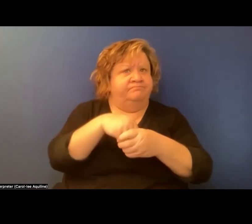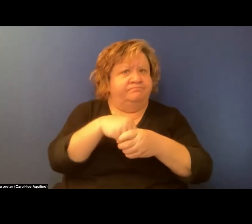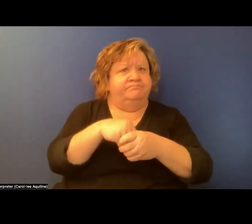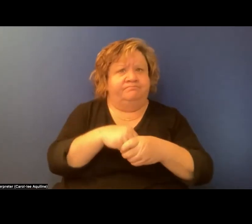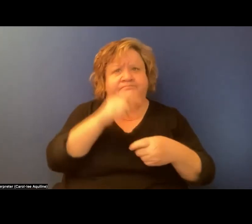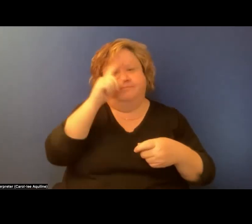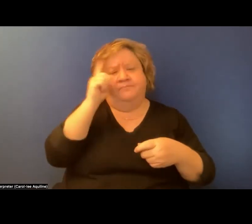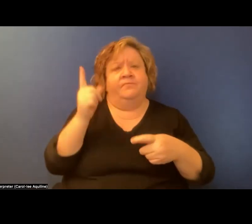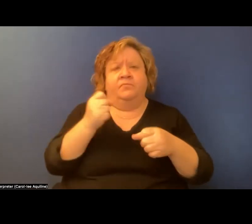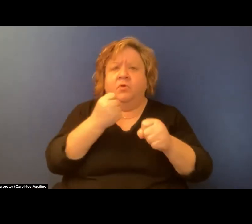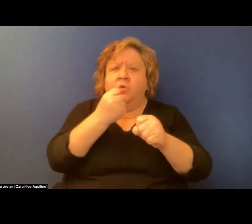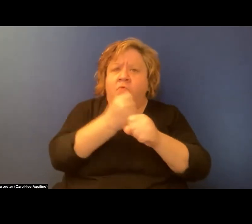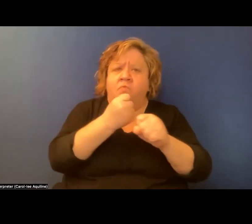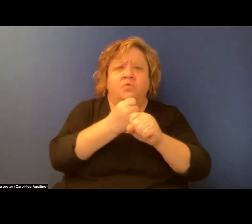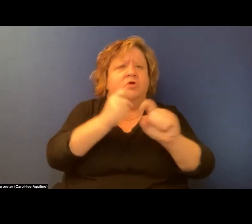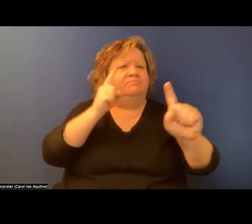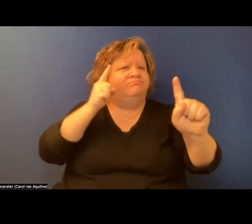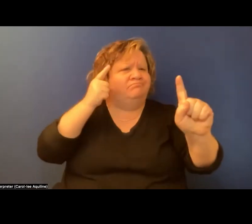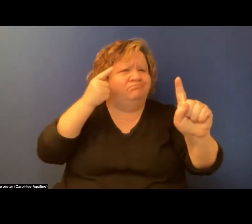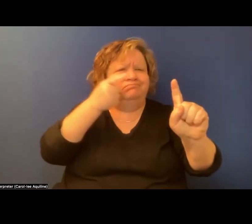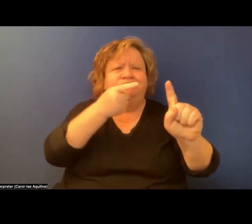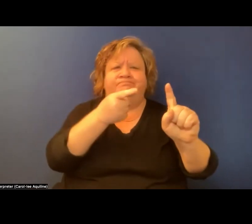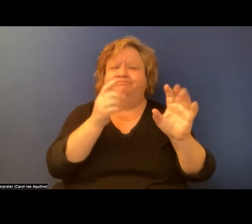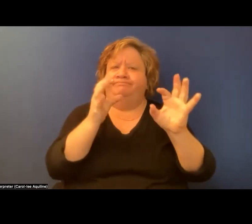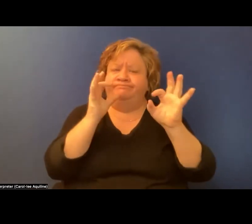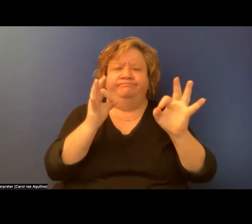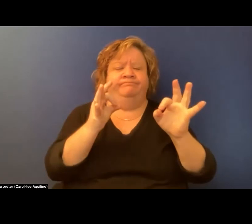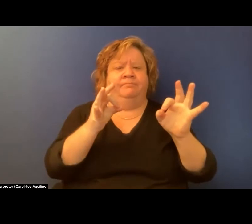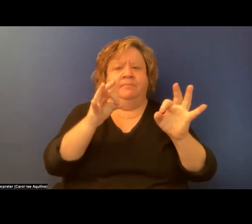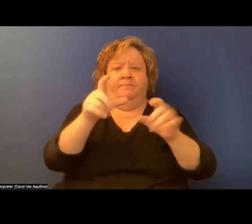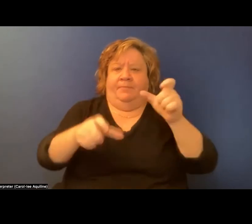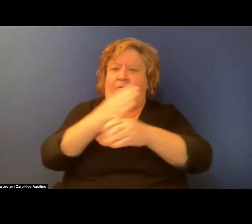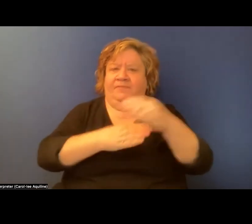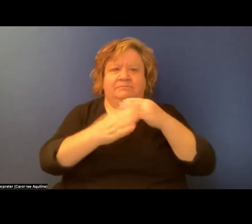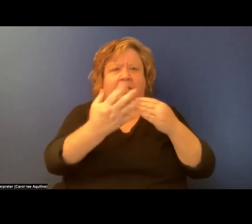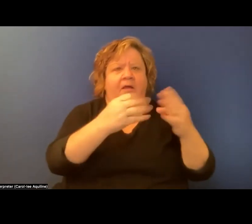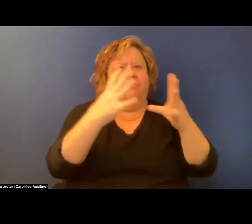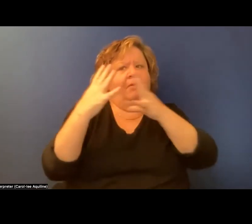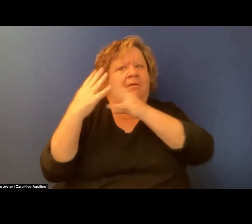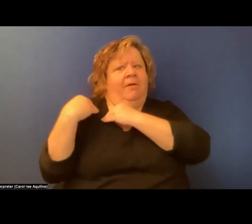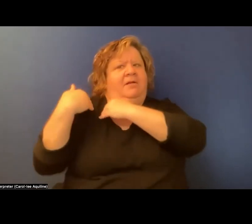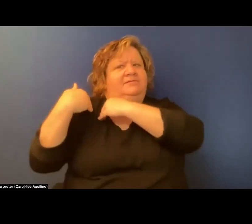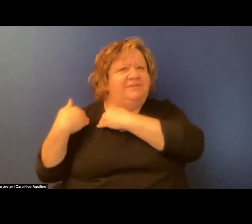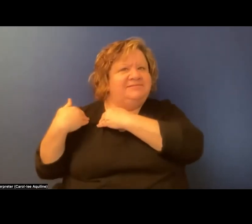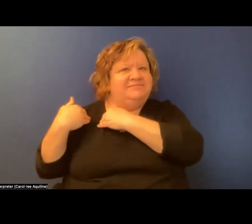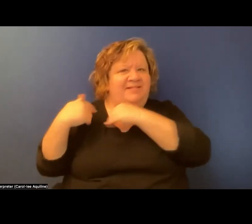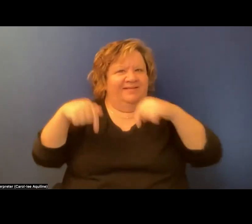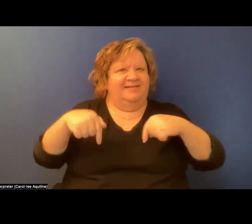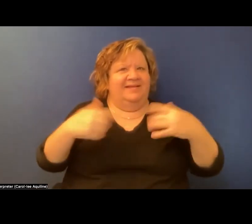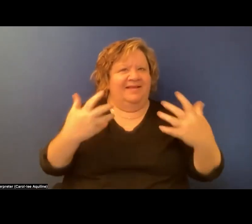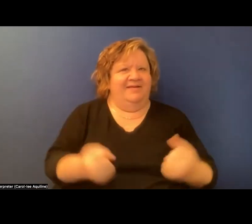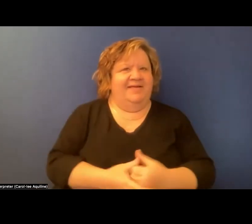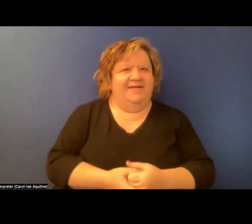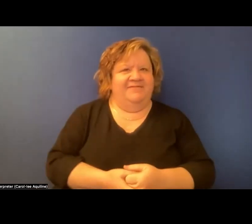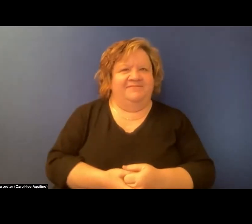official delegations. So now we are officially observing. This is a message to the global climate